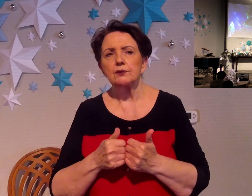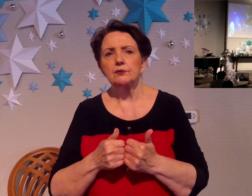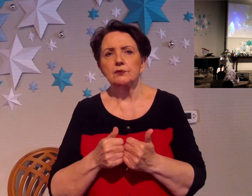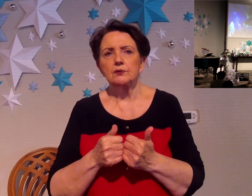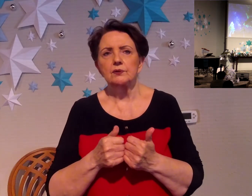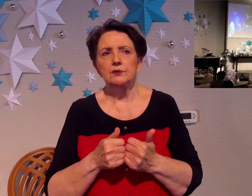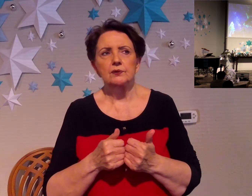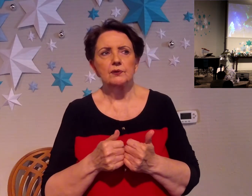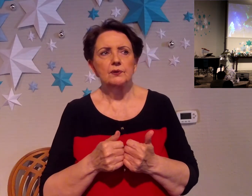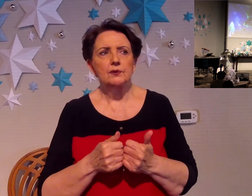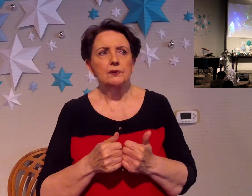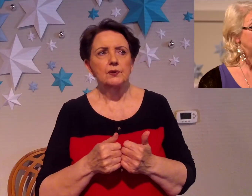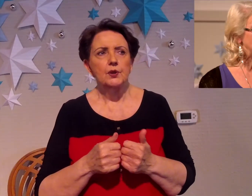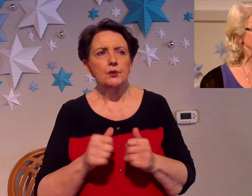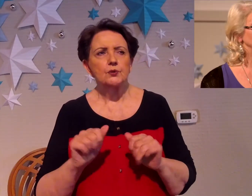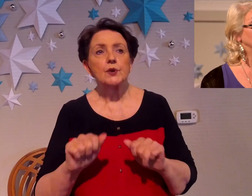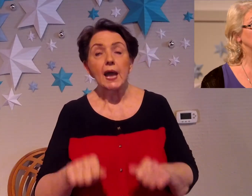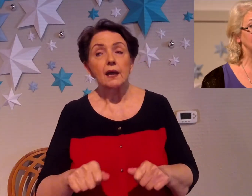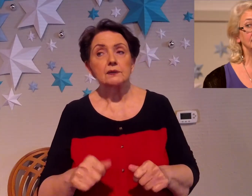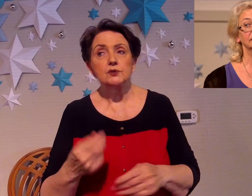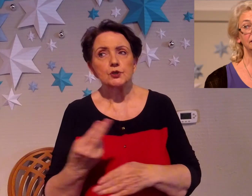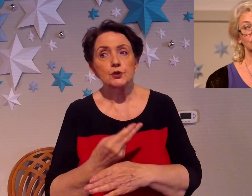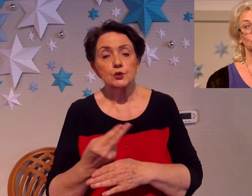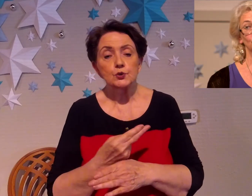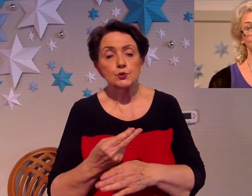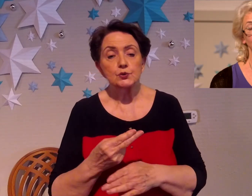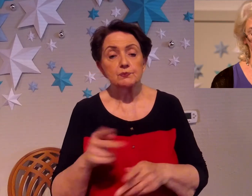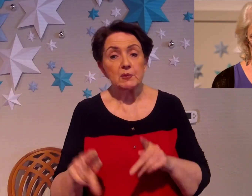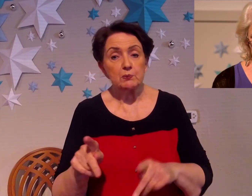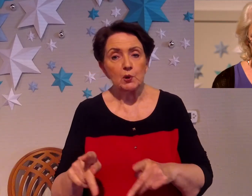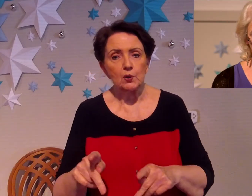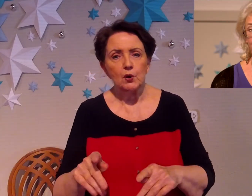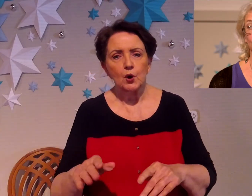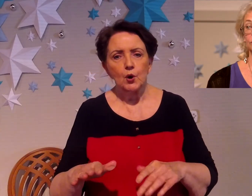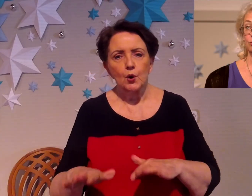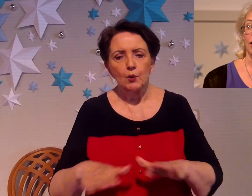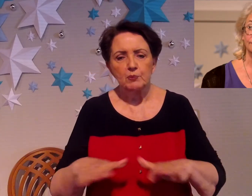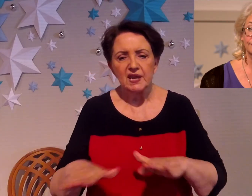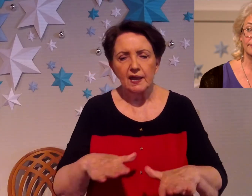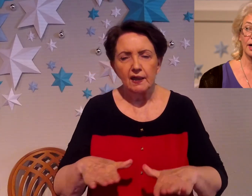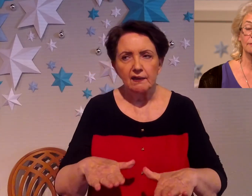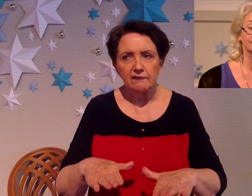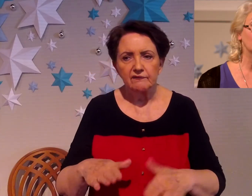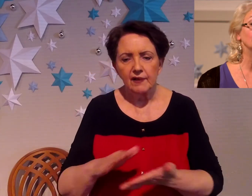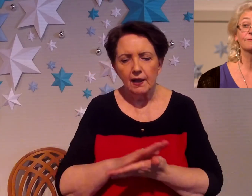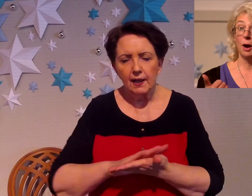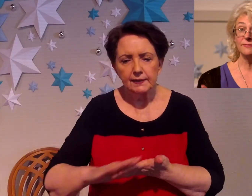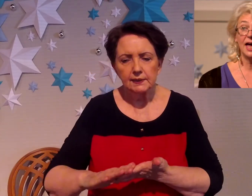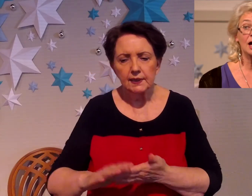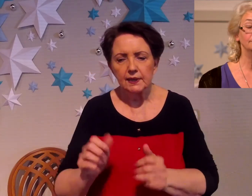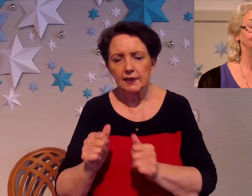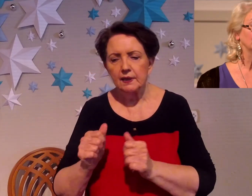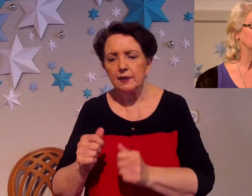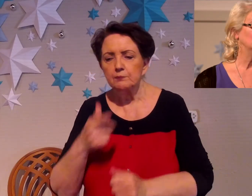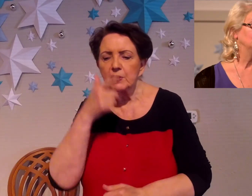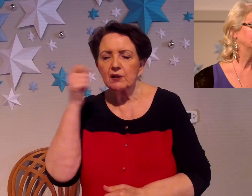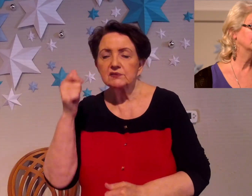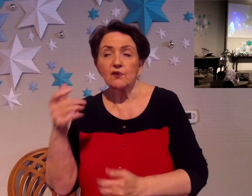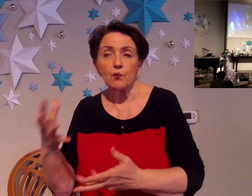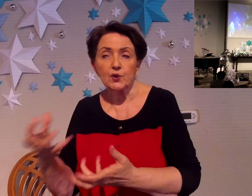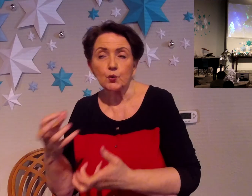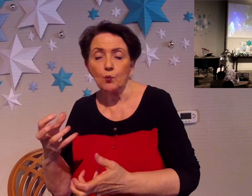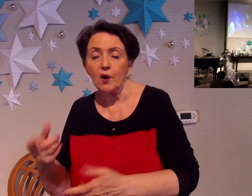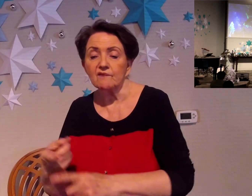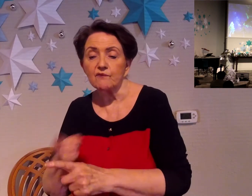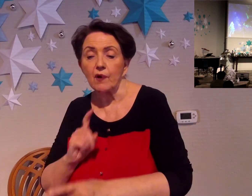can use people or behave kindly towards people because of what we want for them, from them,